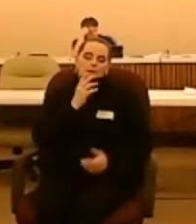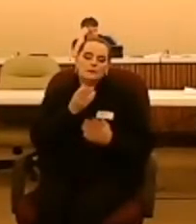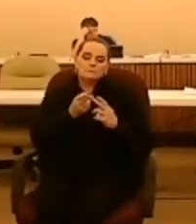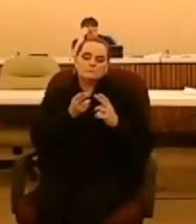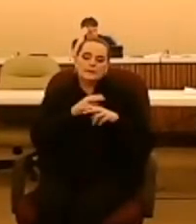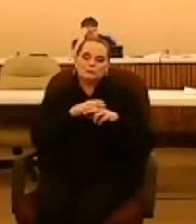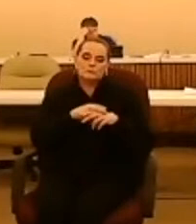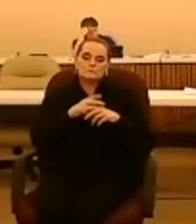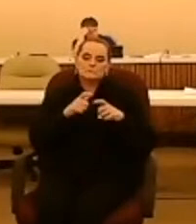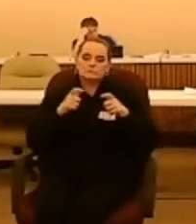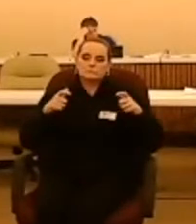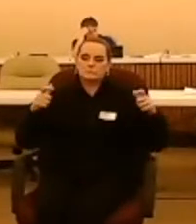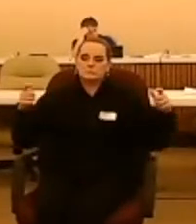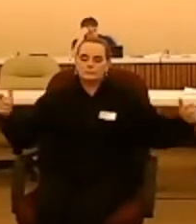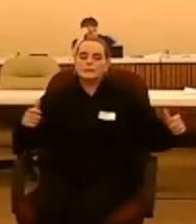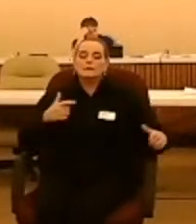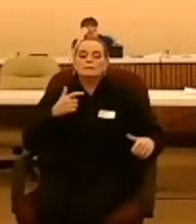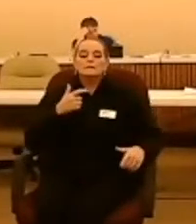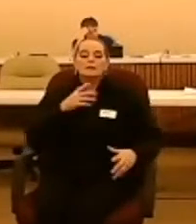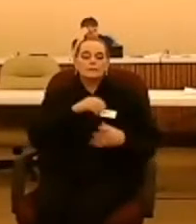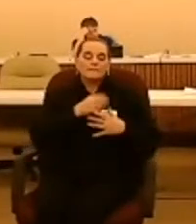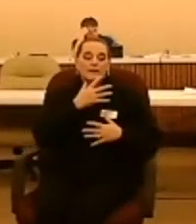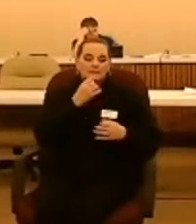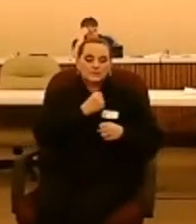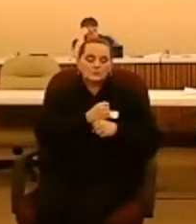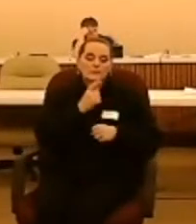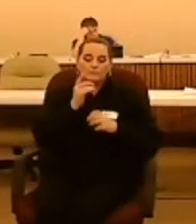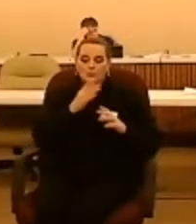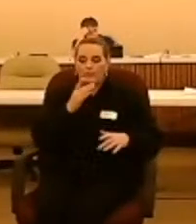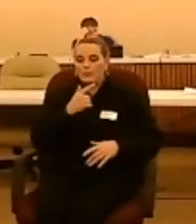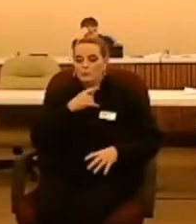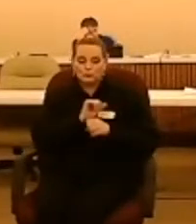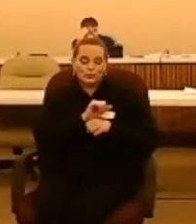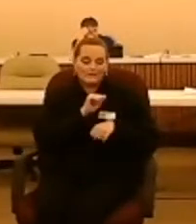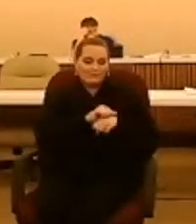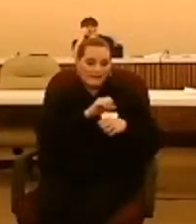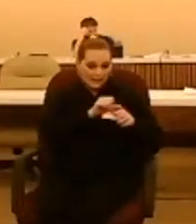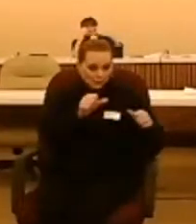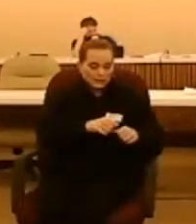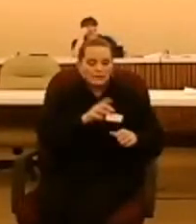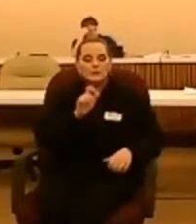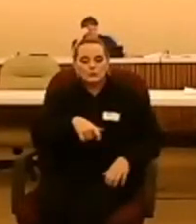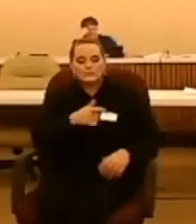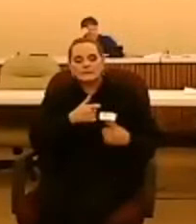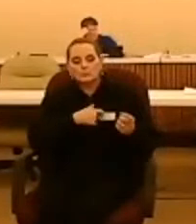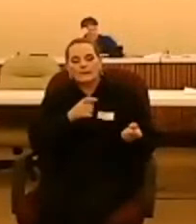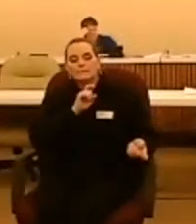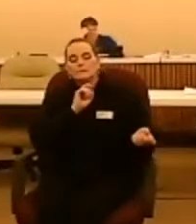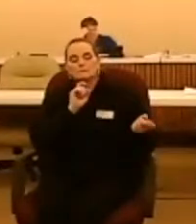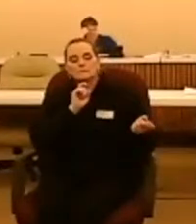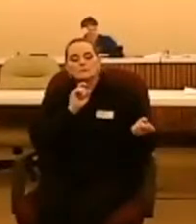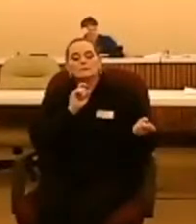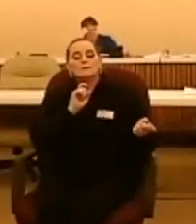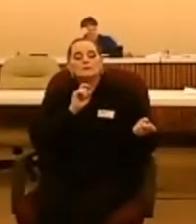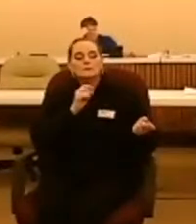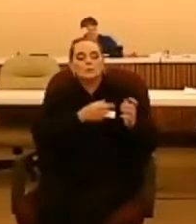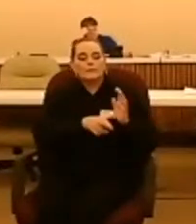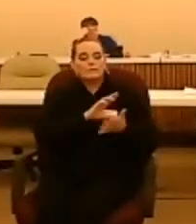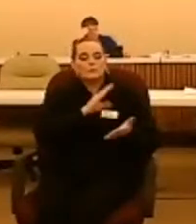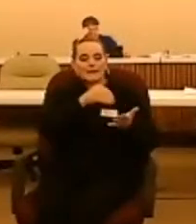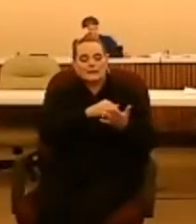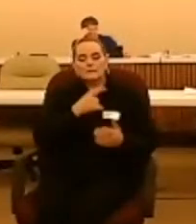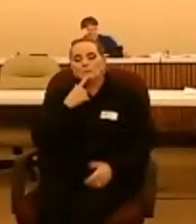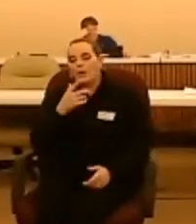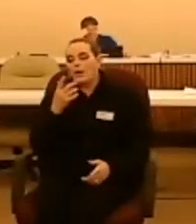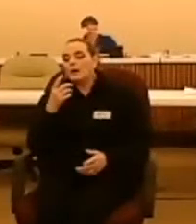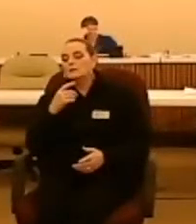in 5 years, if you were planning on working in that area, you would need to have it redelineated. But the areas that were discounted